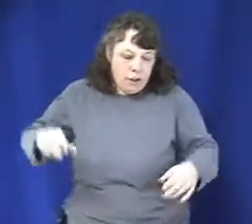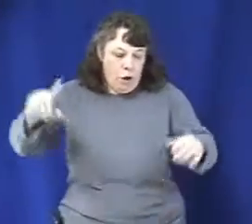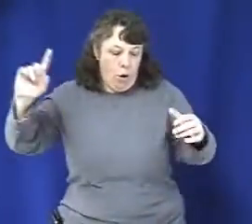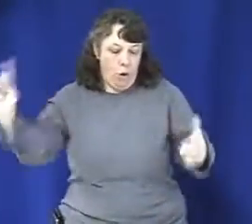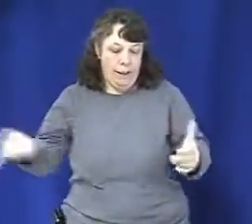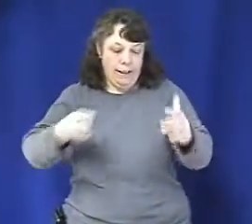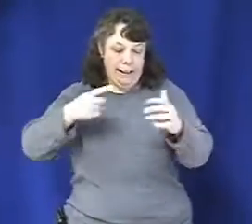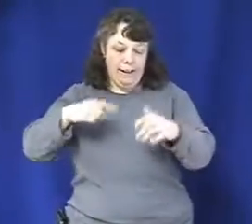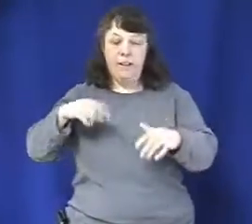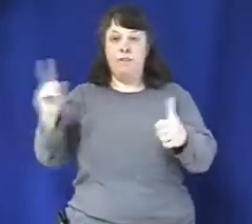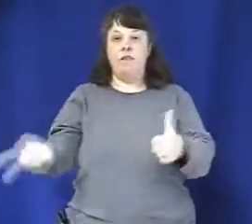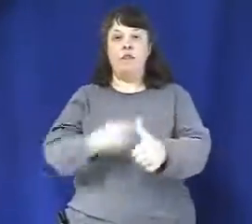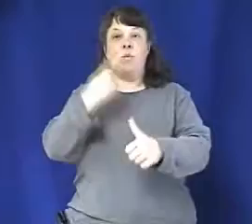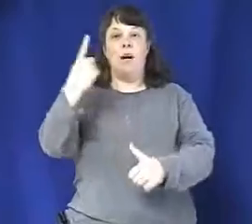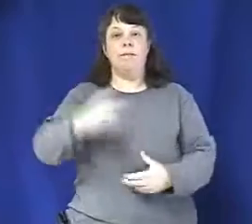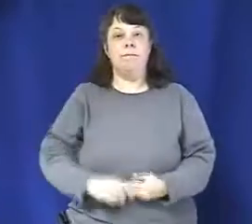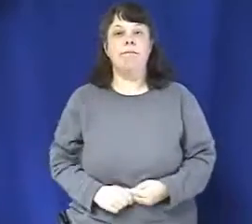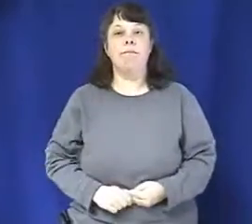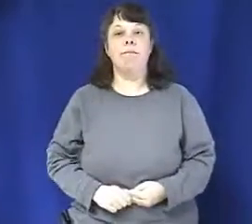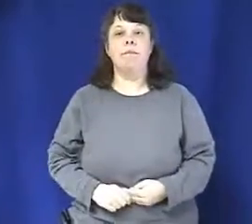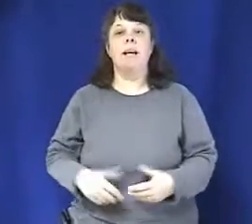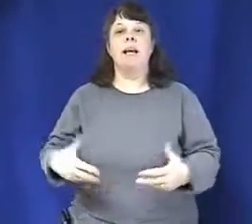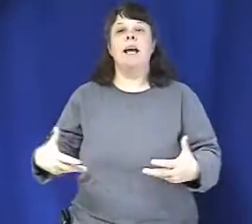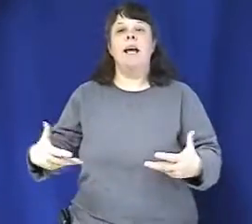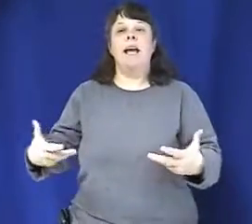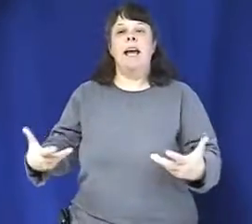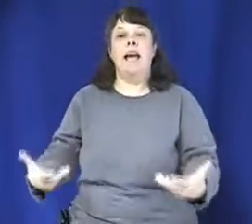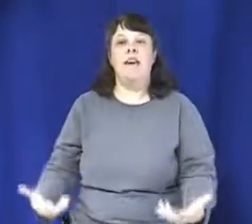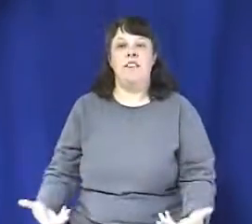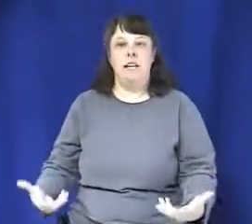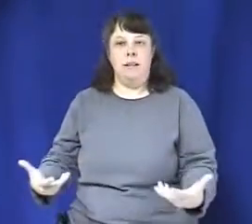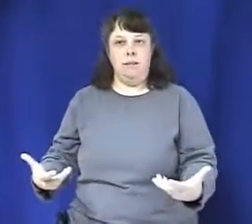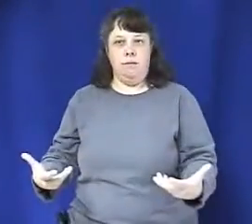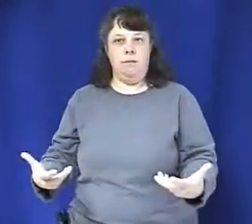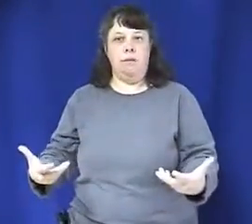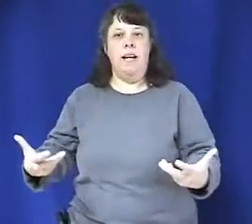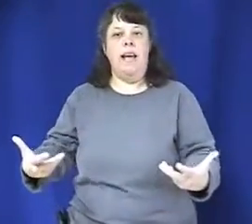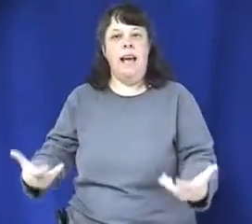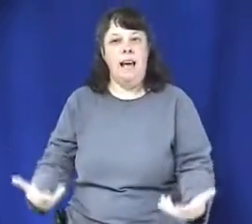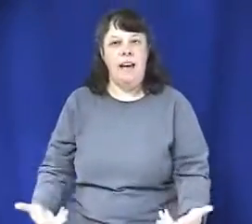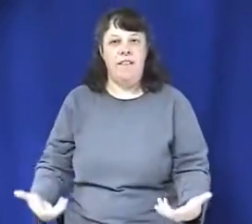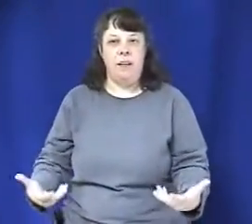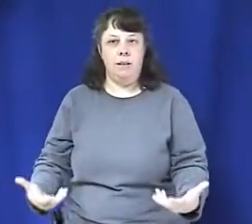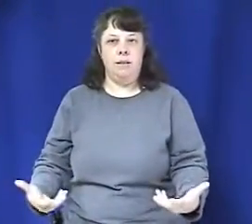So, first one, heavy. Heavy.